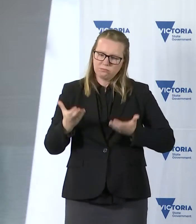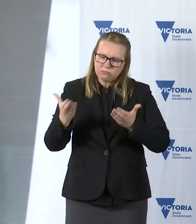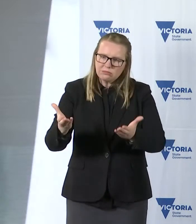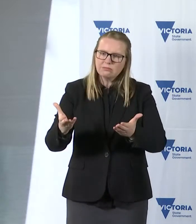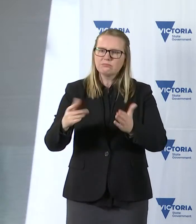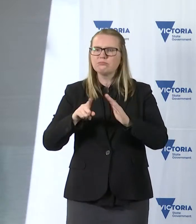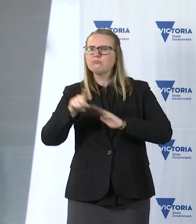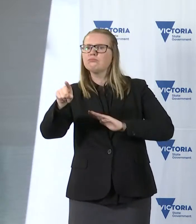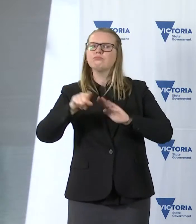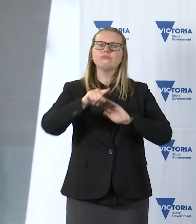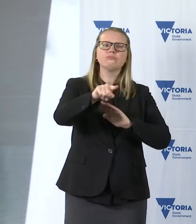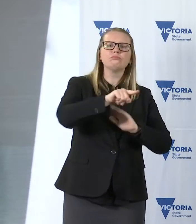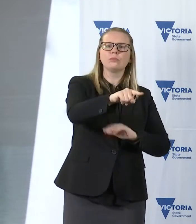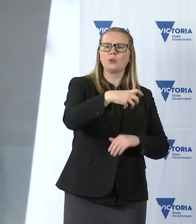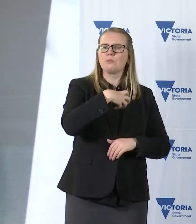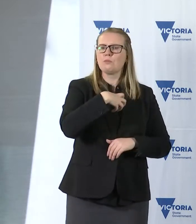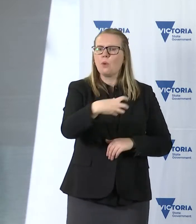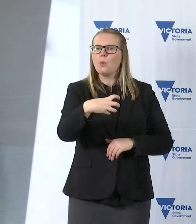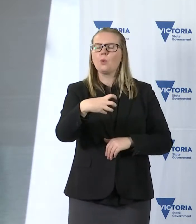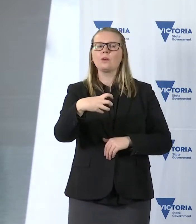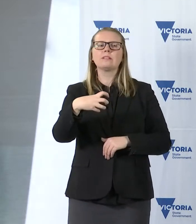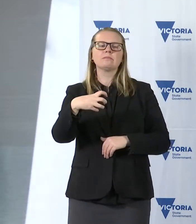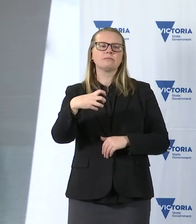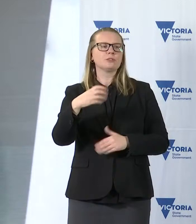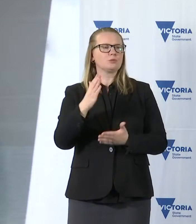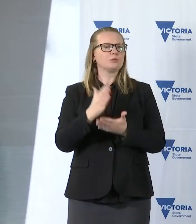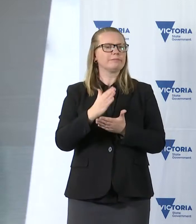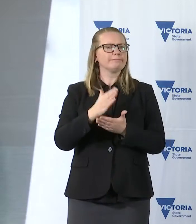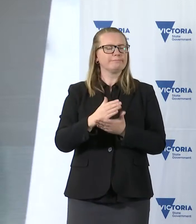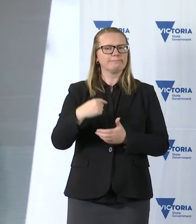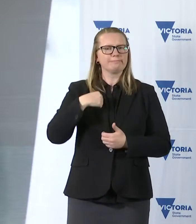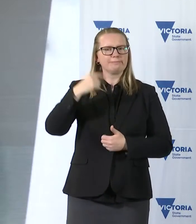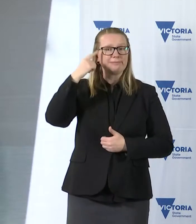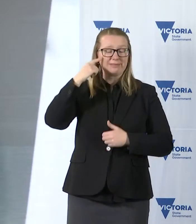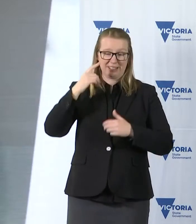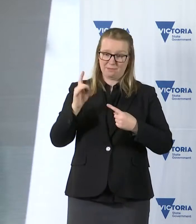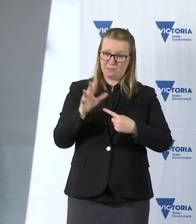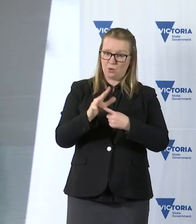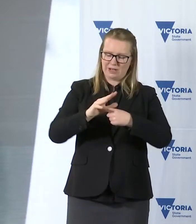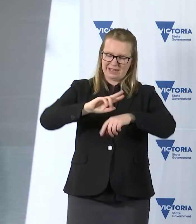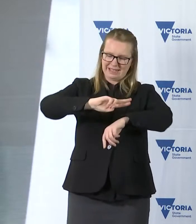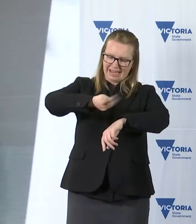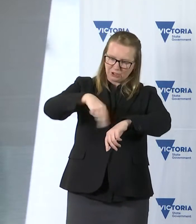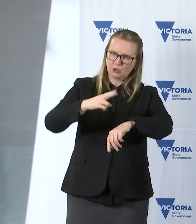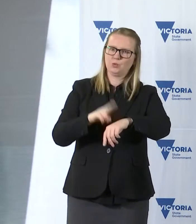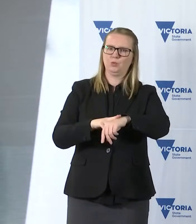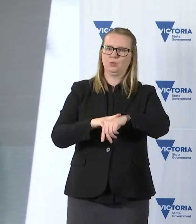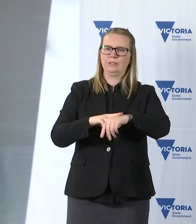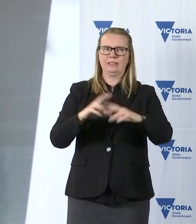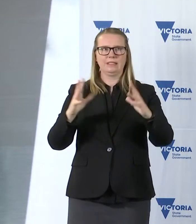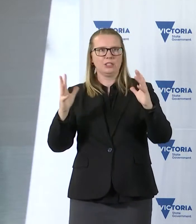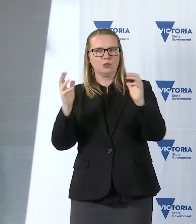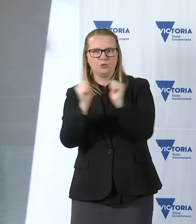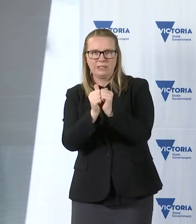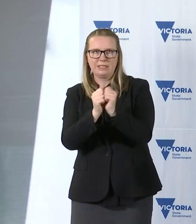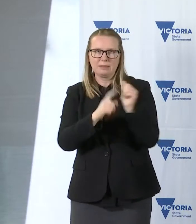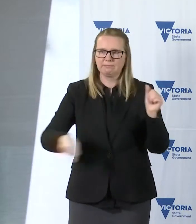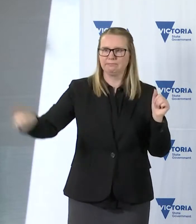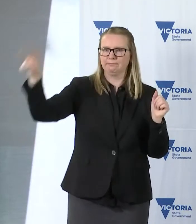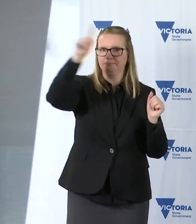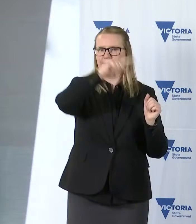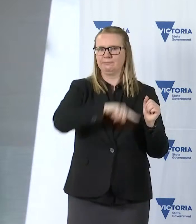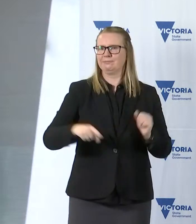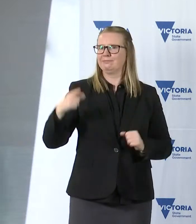events or certain settings. I'm very strongly in favour of there being a national standard for that, so that there isn't an ongoing